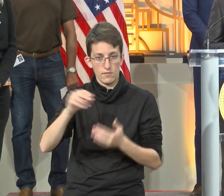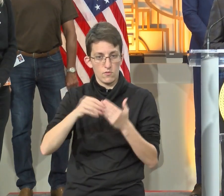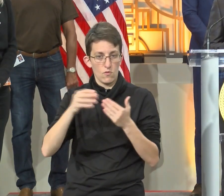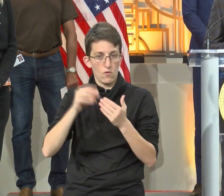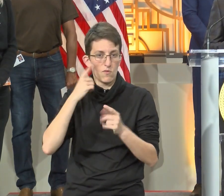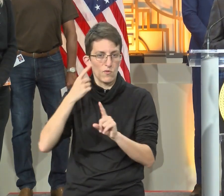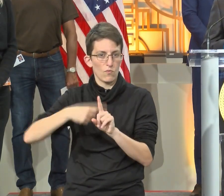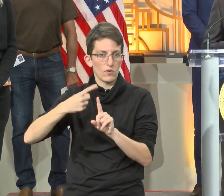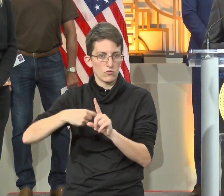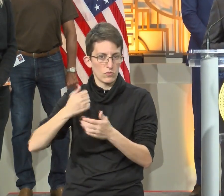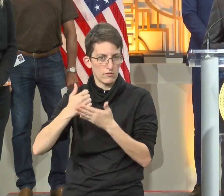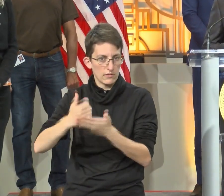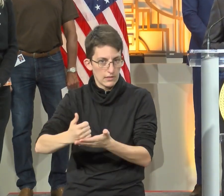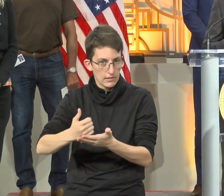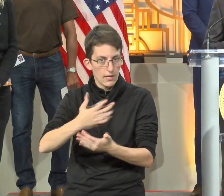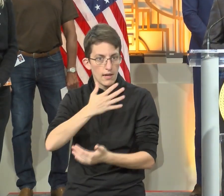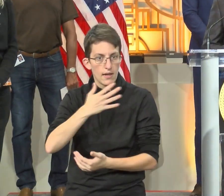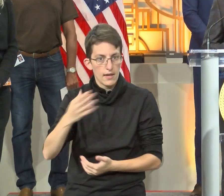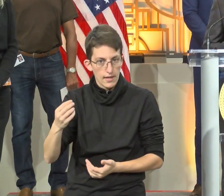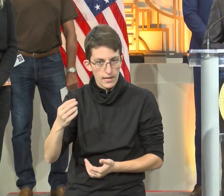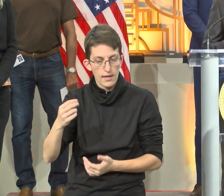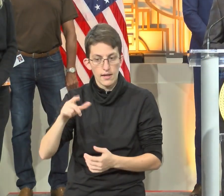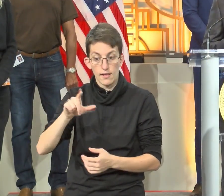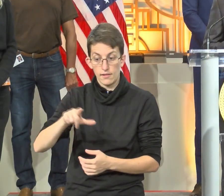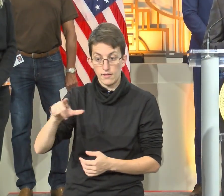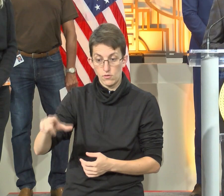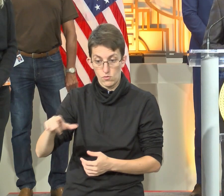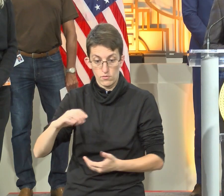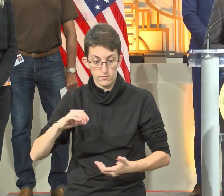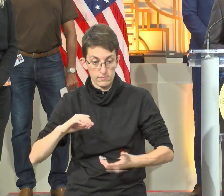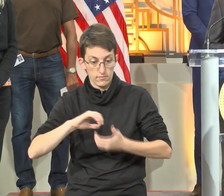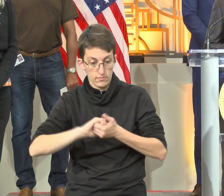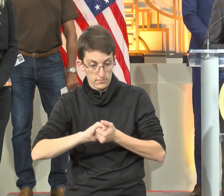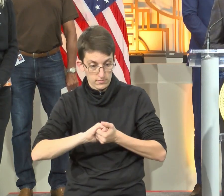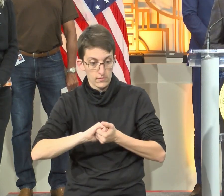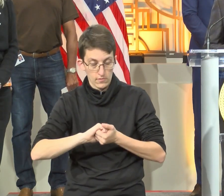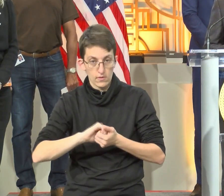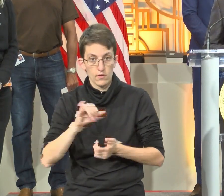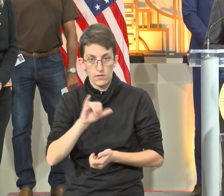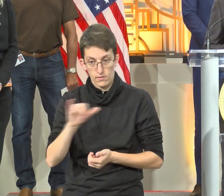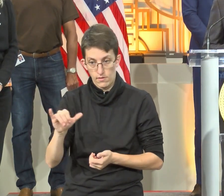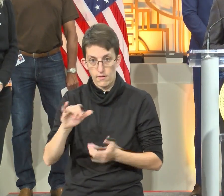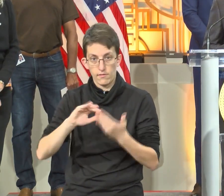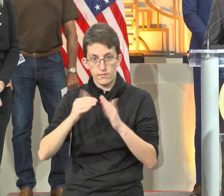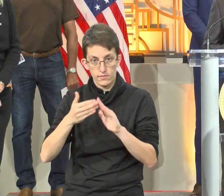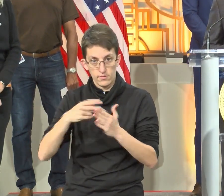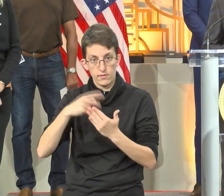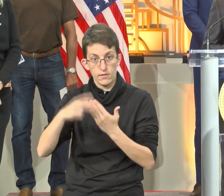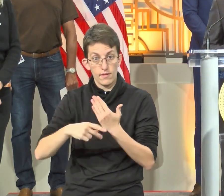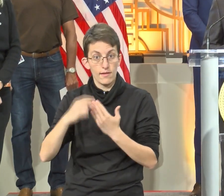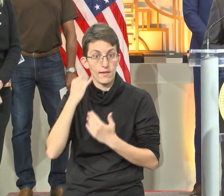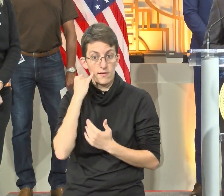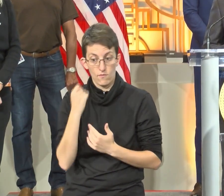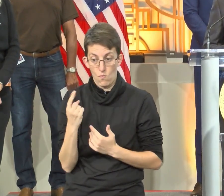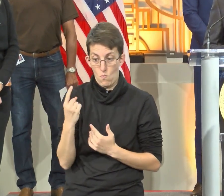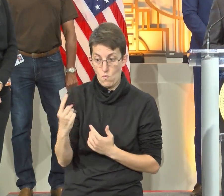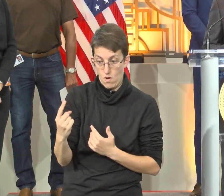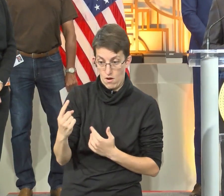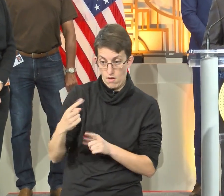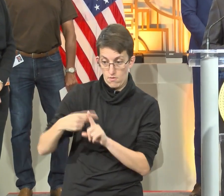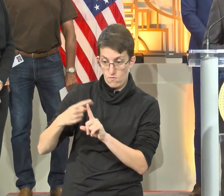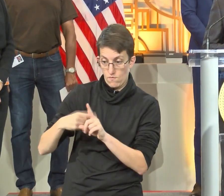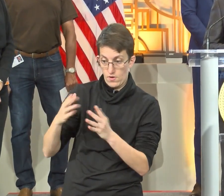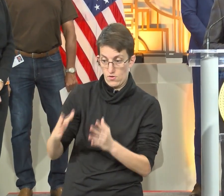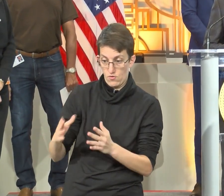assistance. And then with the landlords working with us, for example, in the city's program, if one tenant at